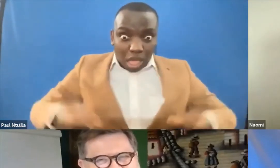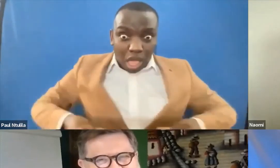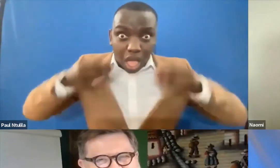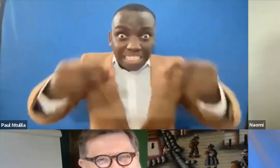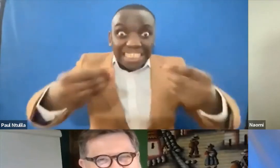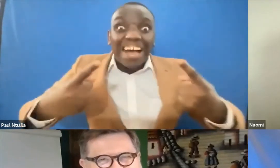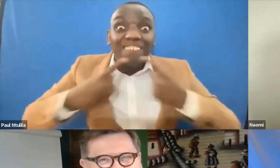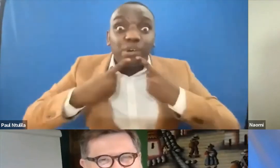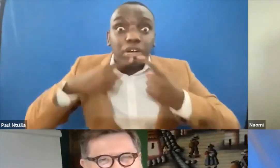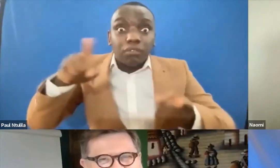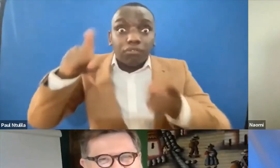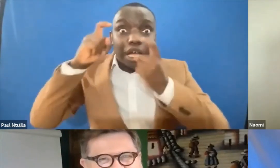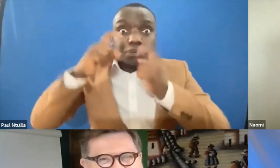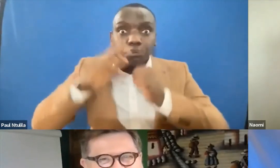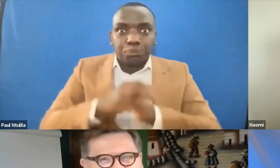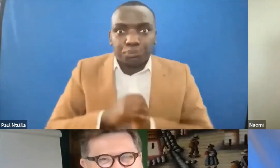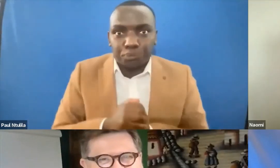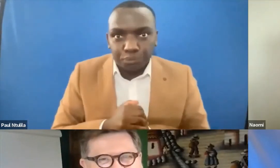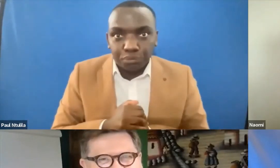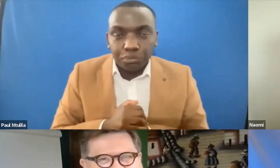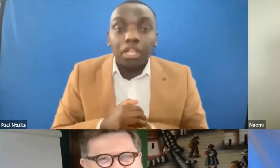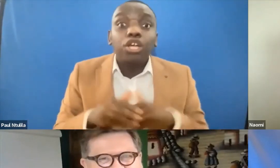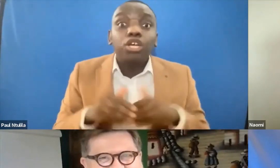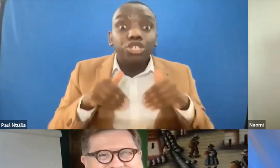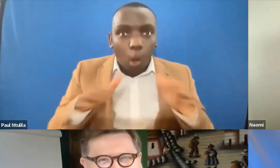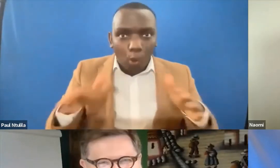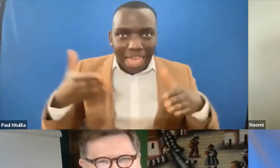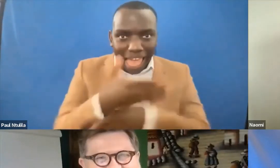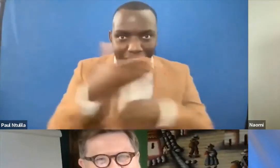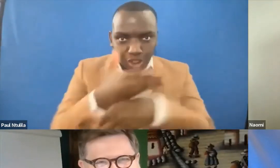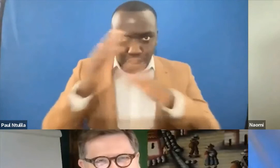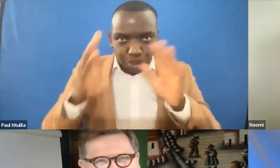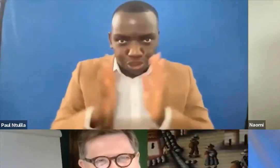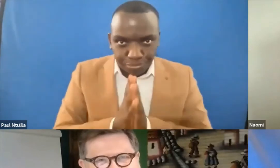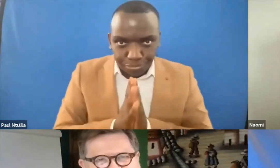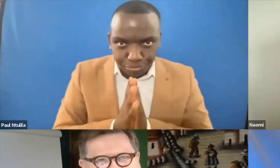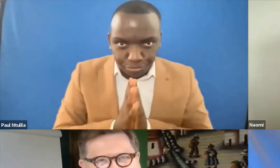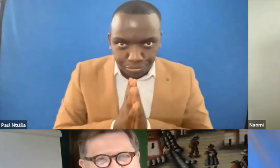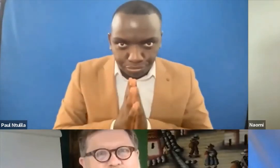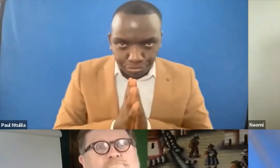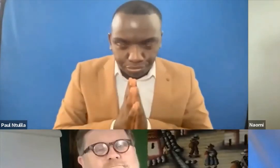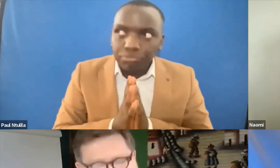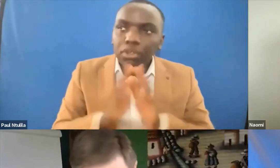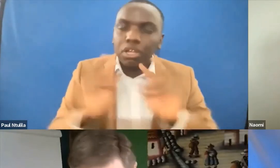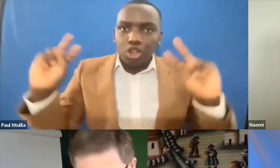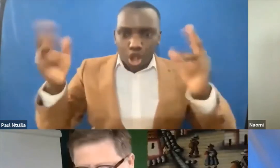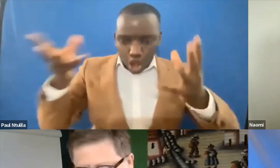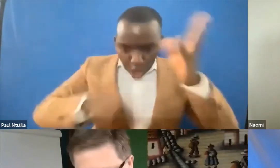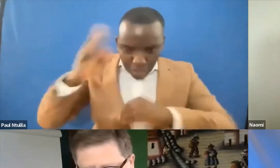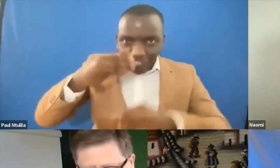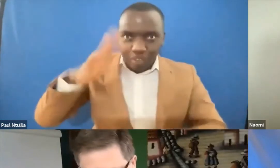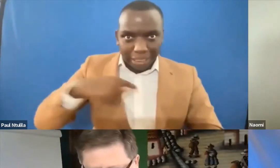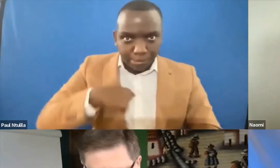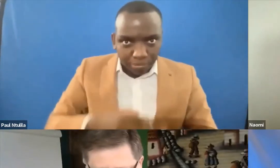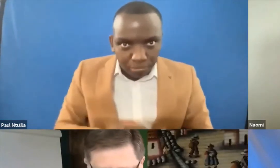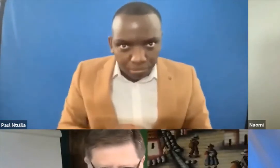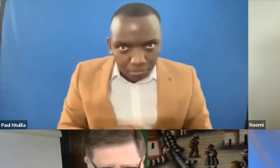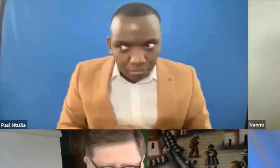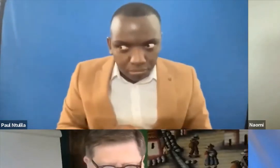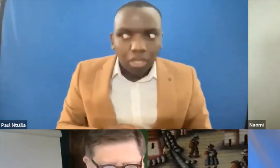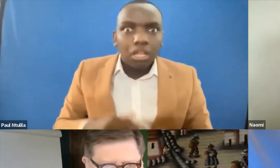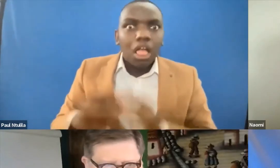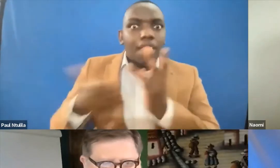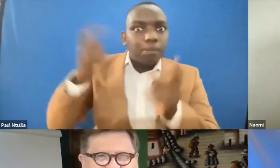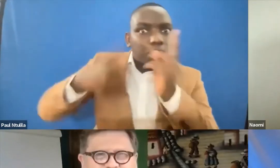As a speaker, I'm hoping that you will have been taken on board my information,